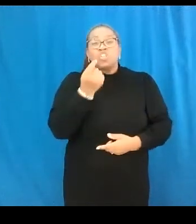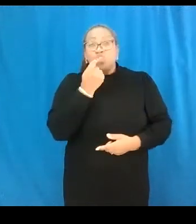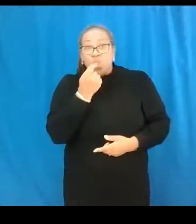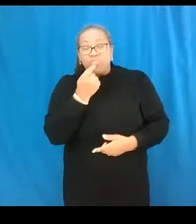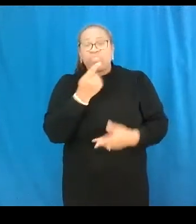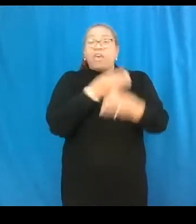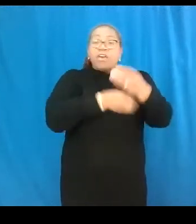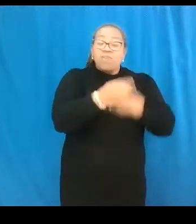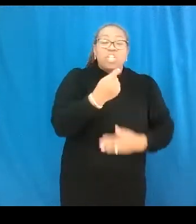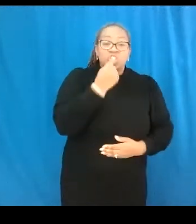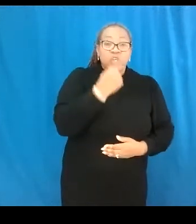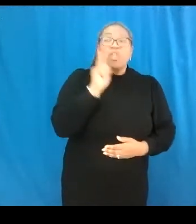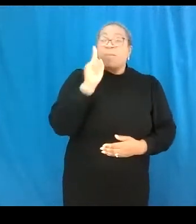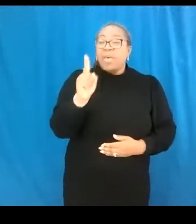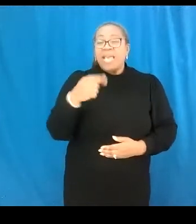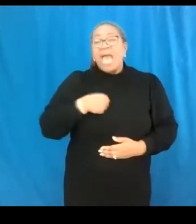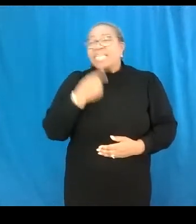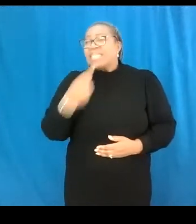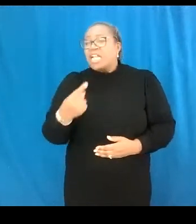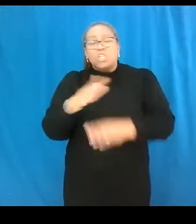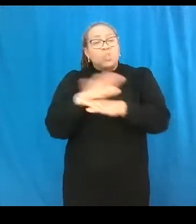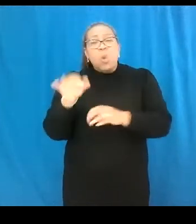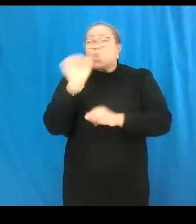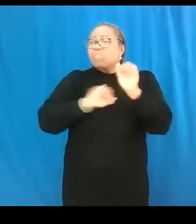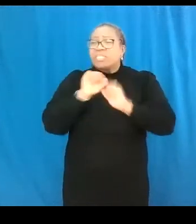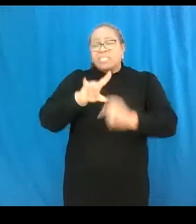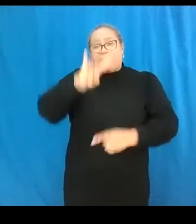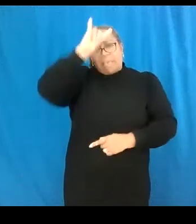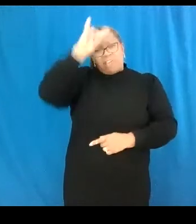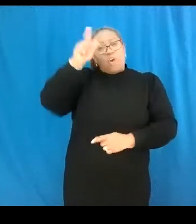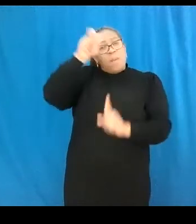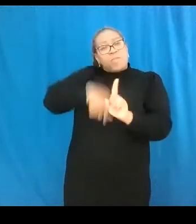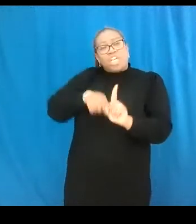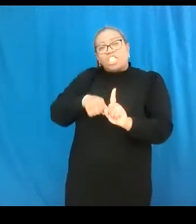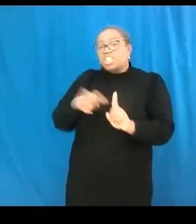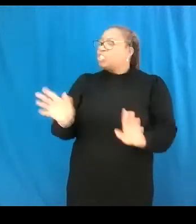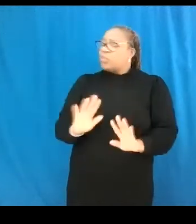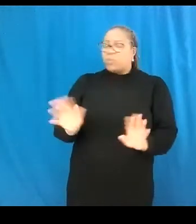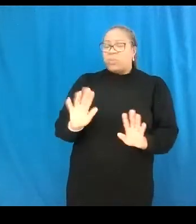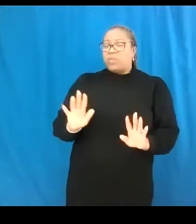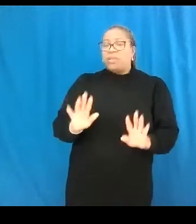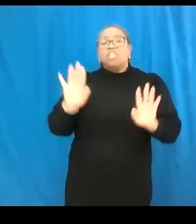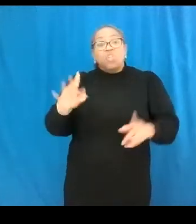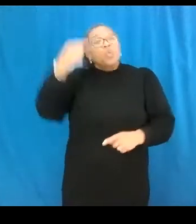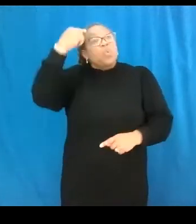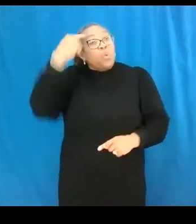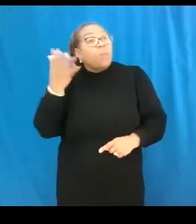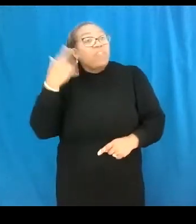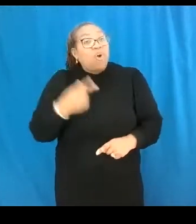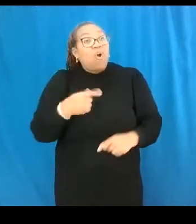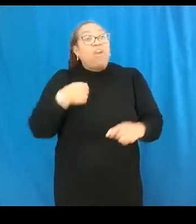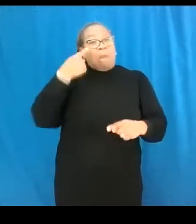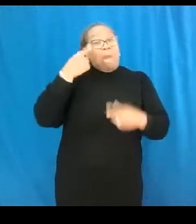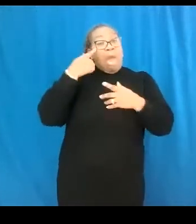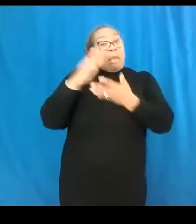you, do not resist an evil person. In other words, you thought it was right and you thought it was fair